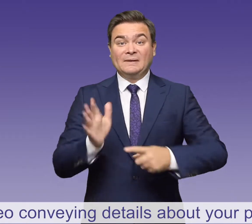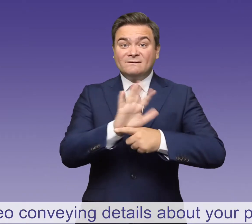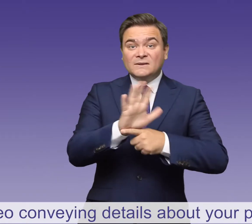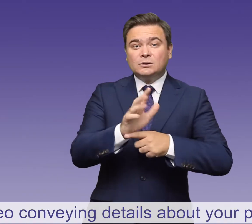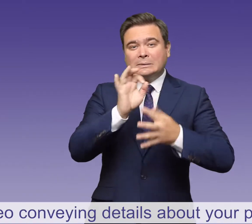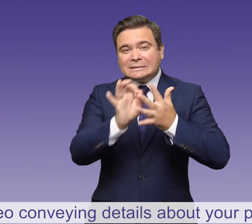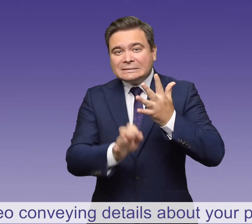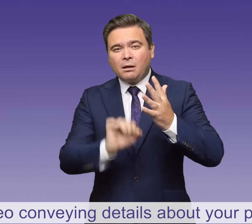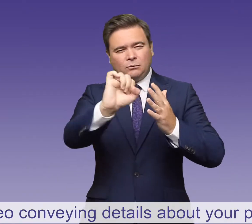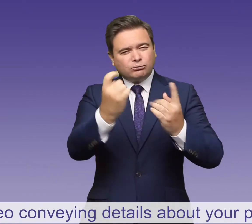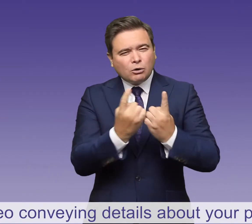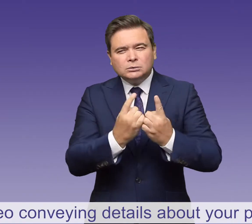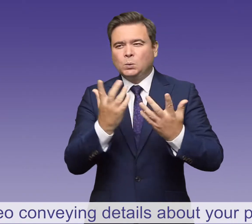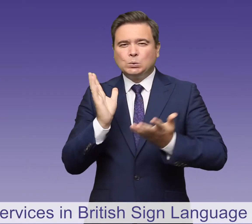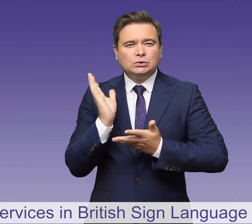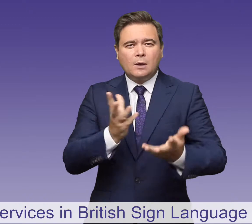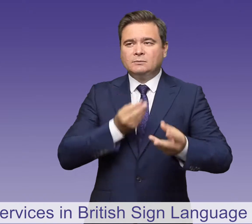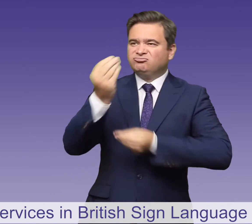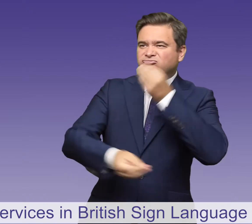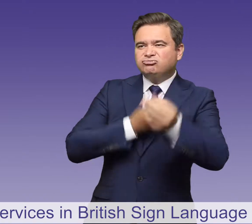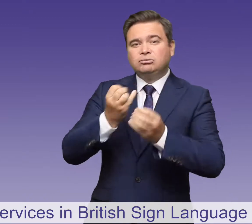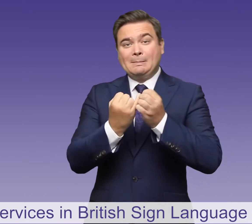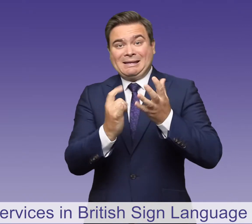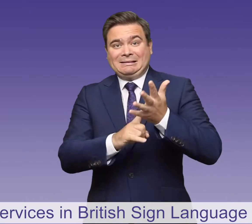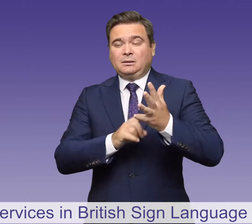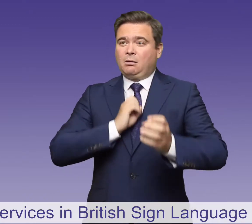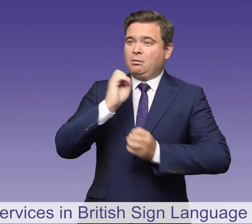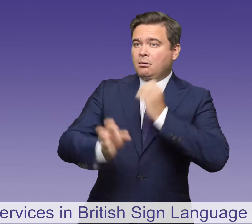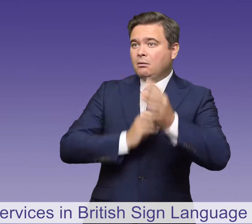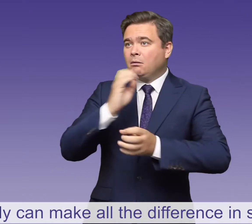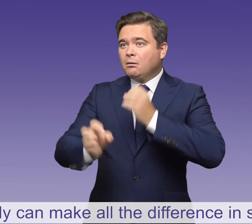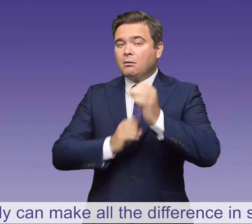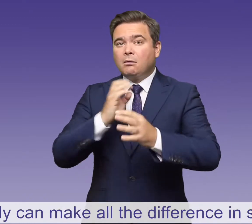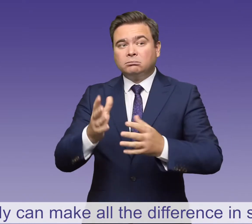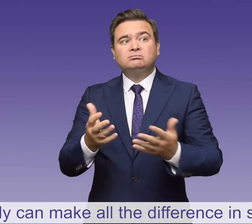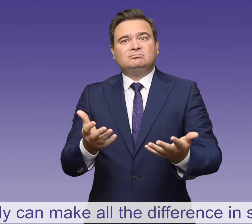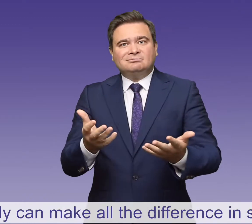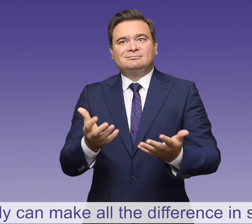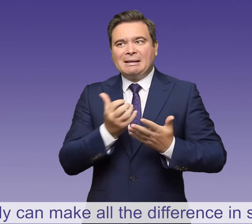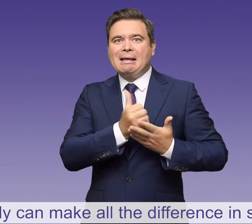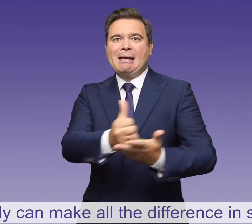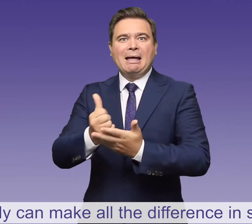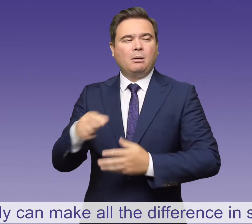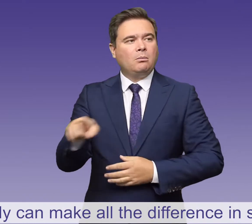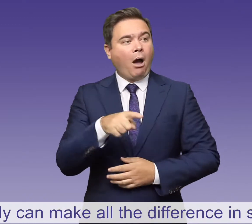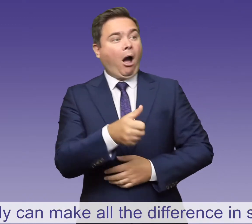A video conveying details about your products or services in British Sign Language really can make all the difference in setting